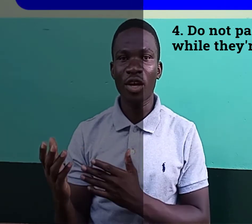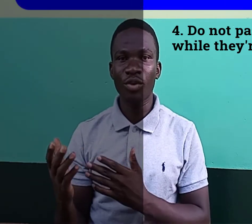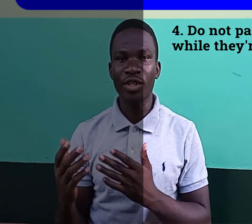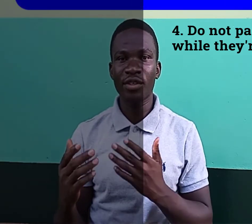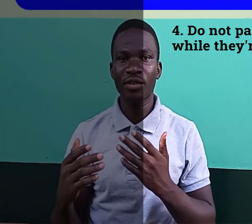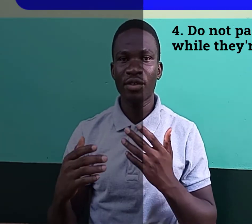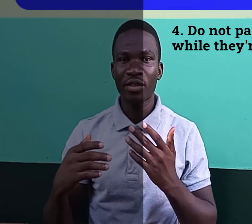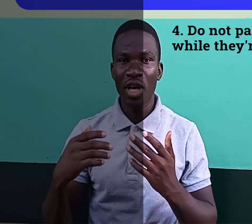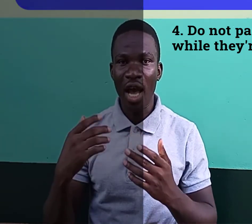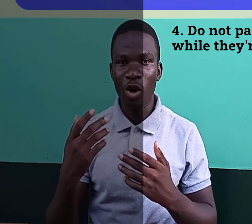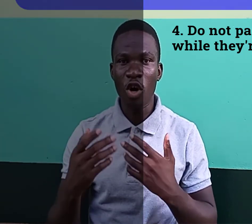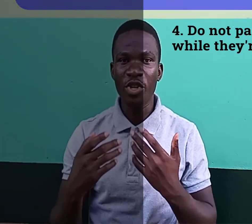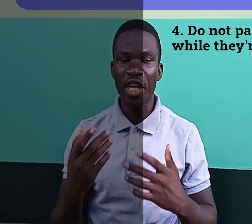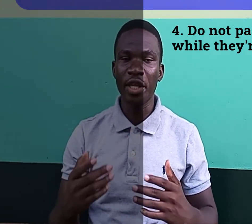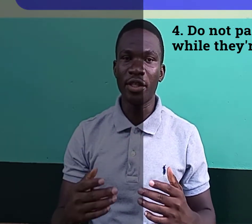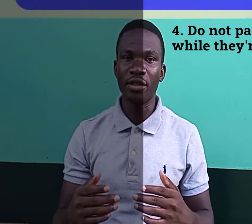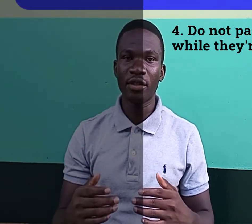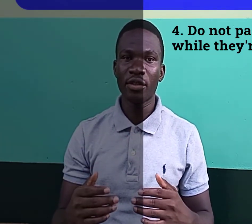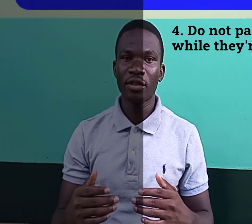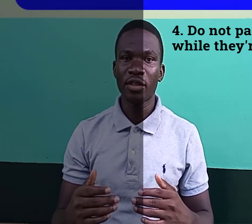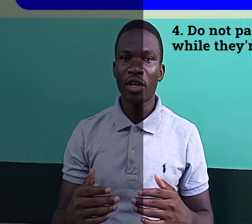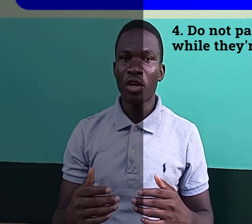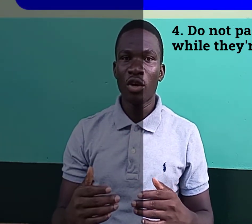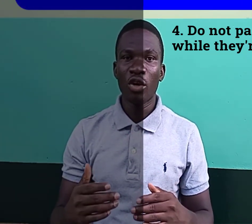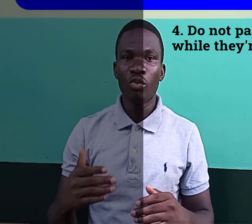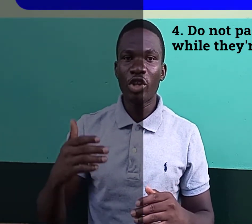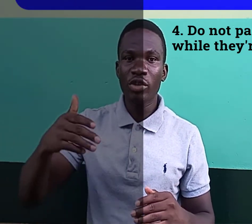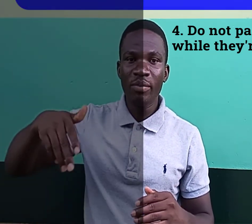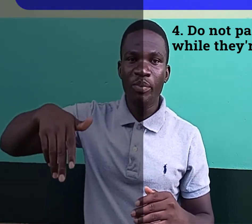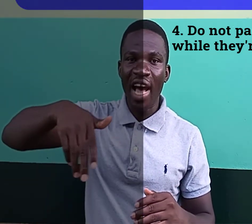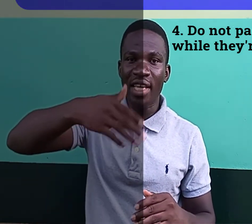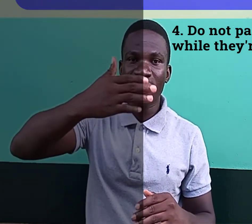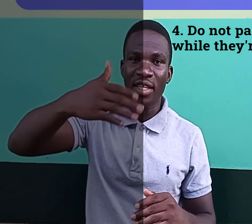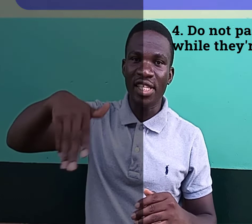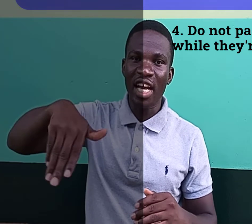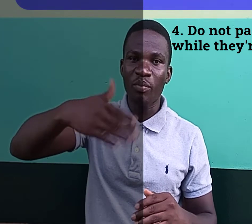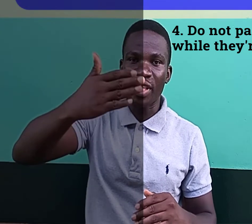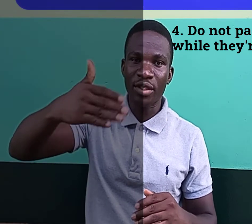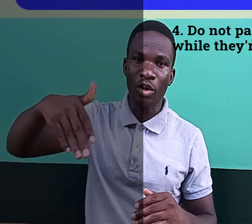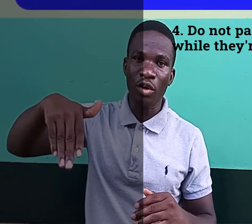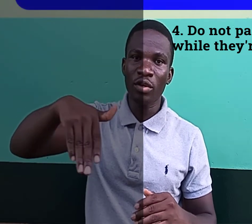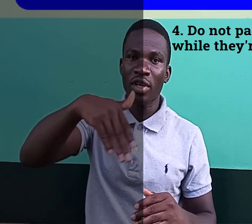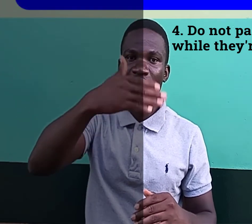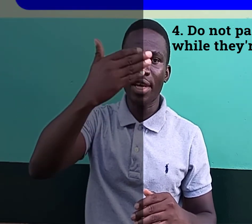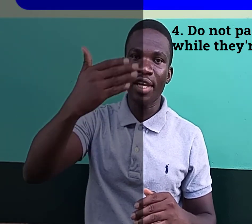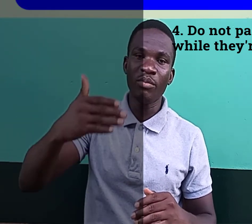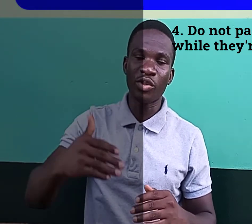language are communicating, we shouldn't pass in their midst or in between